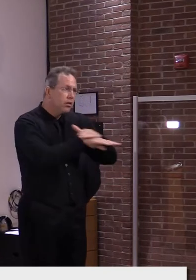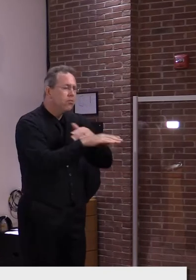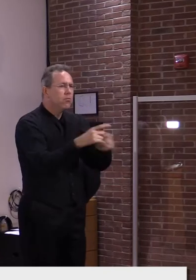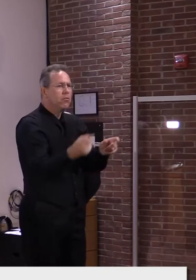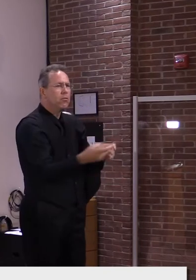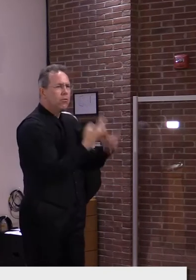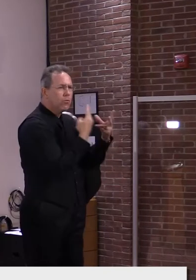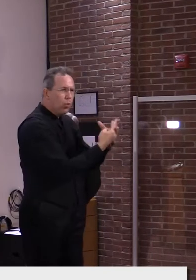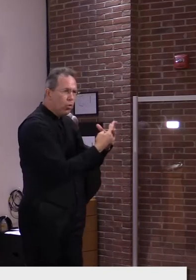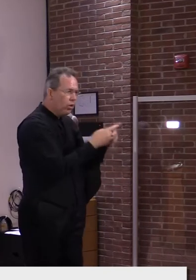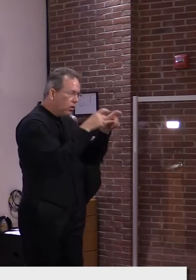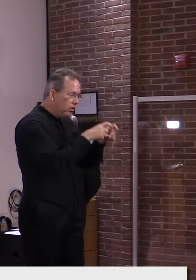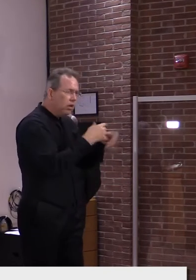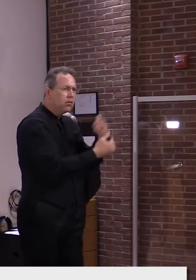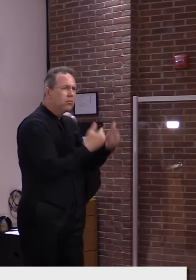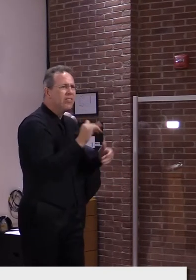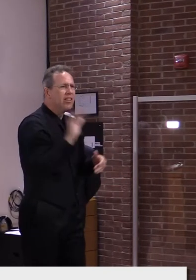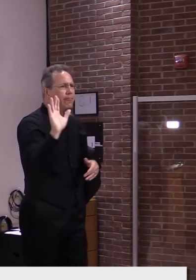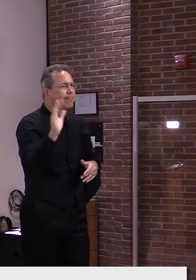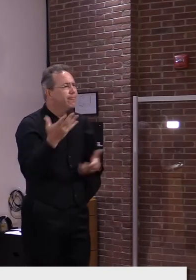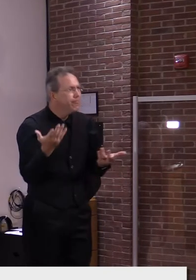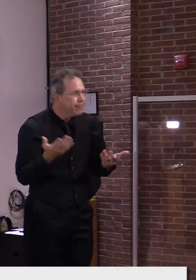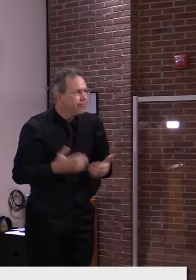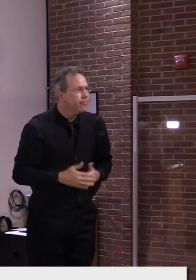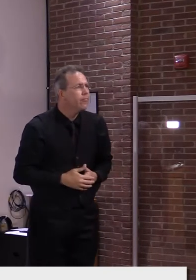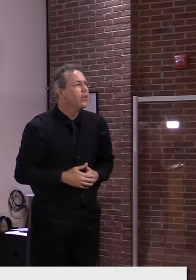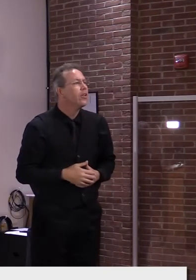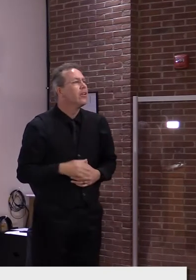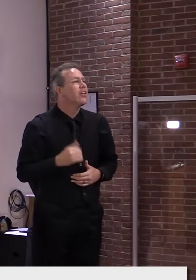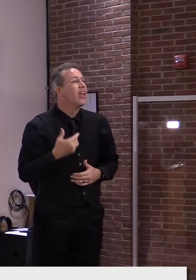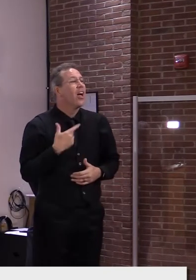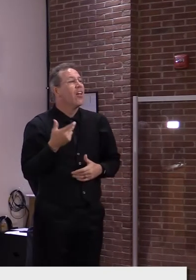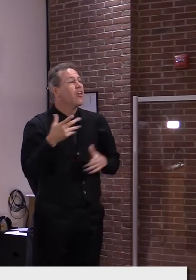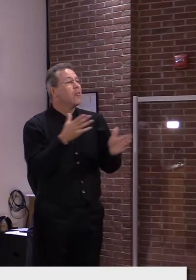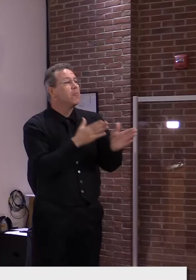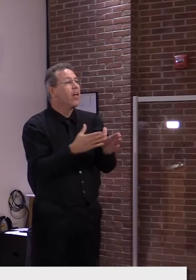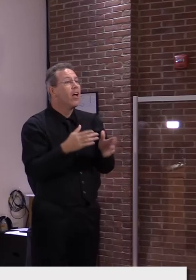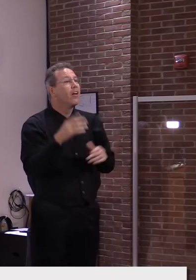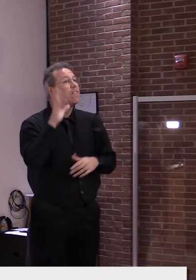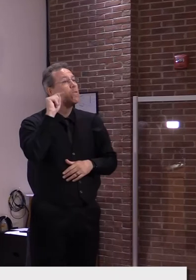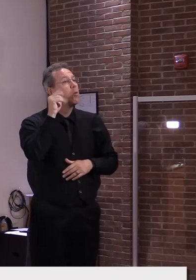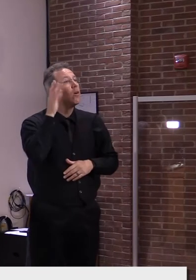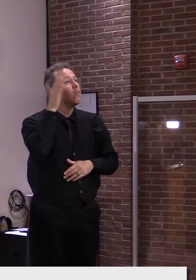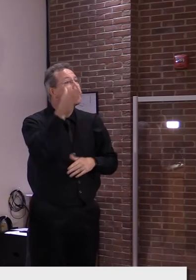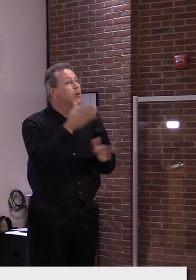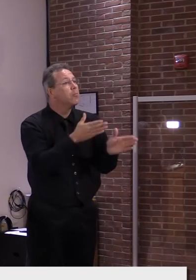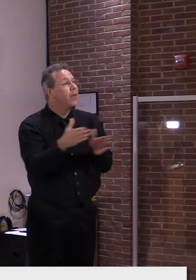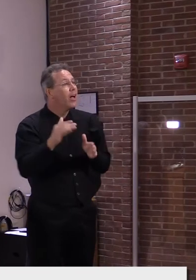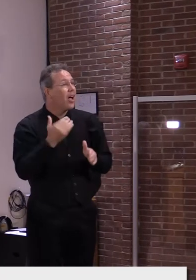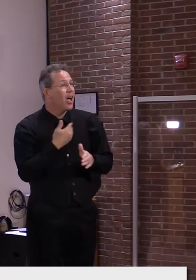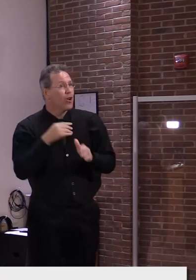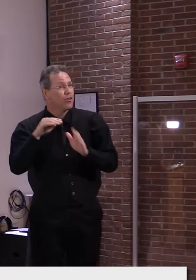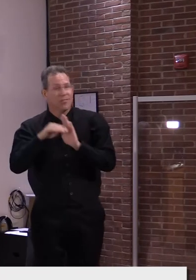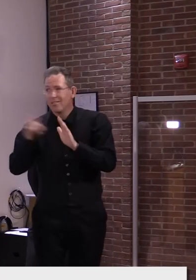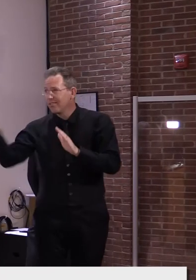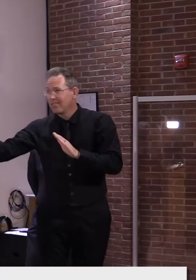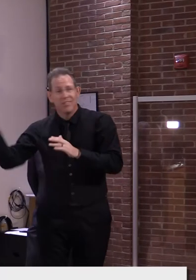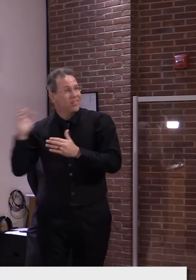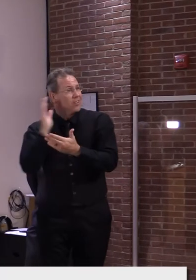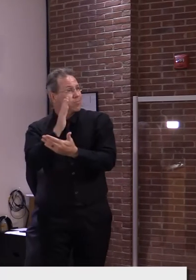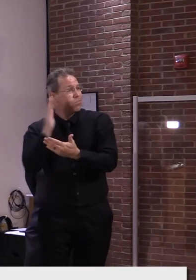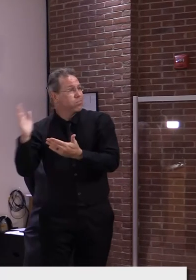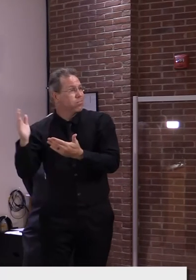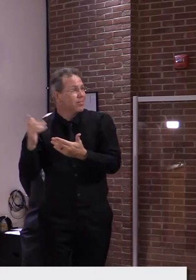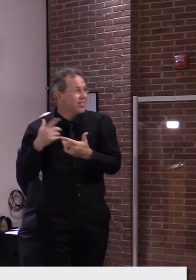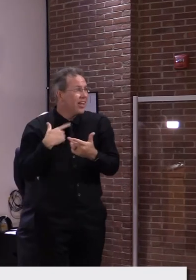where most of the guidance that is sector specific isn't that pertinent anymore to